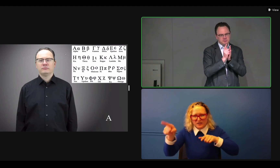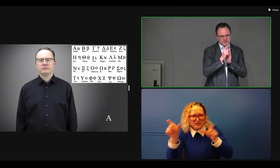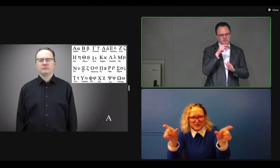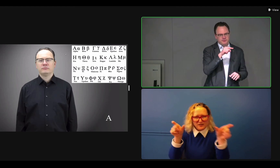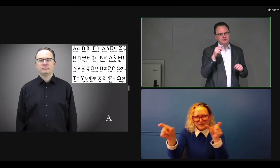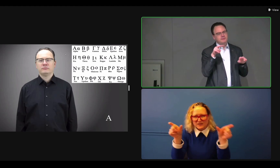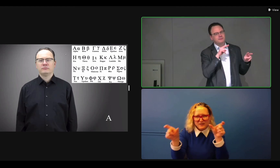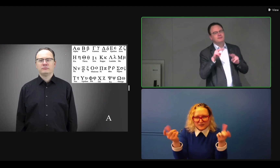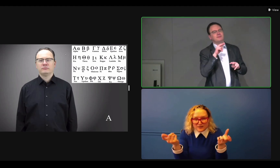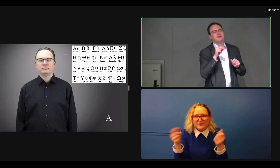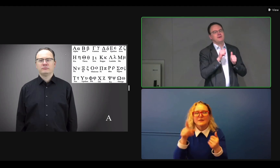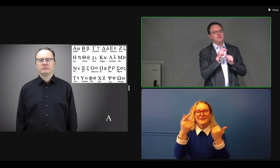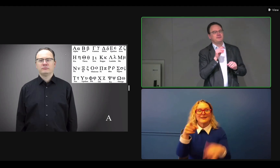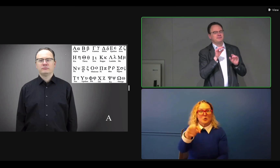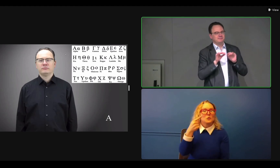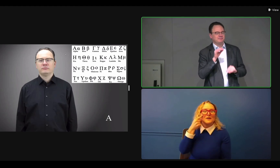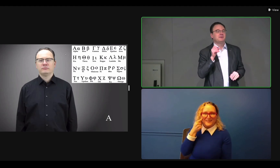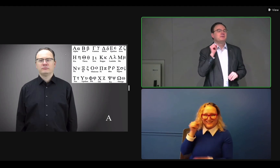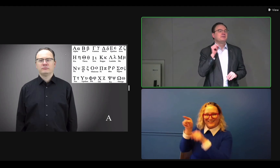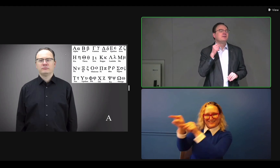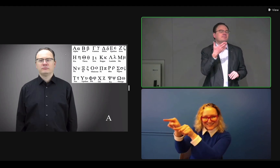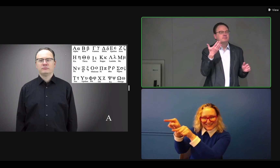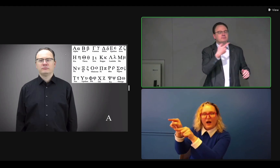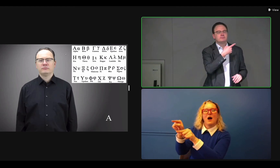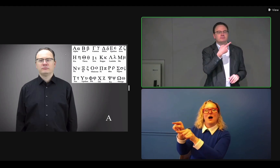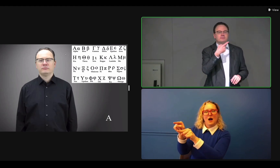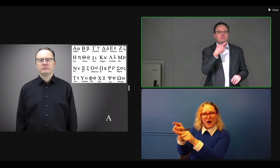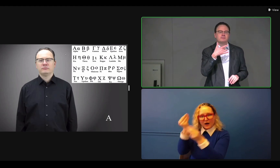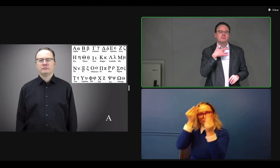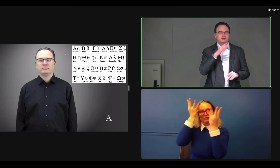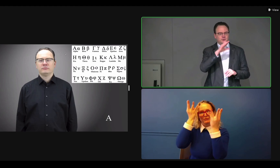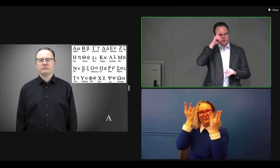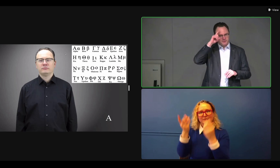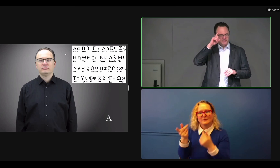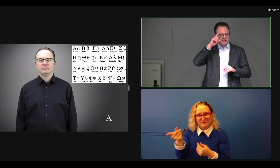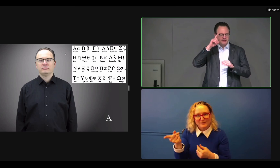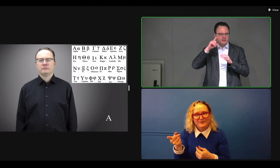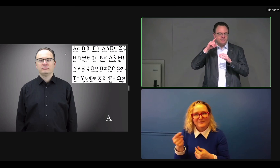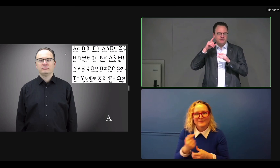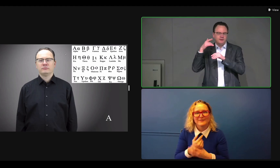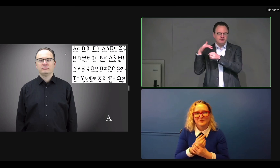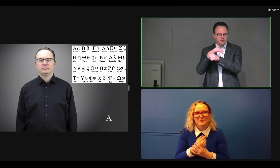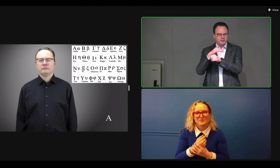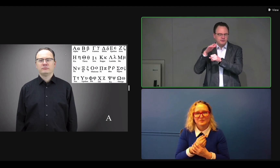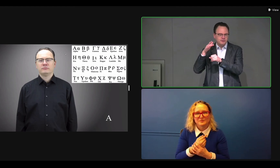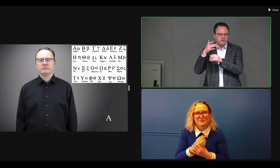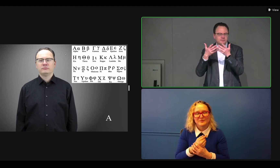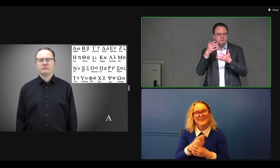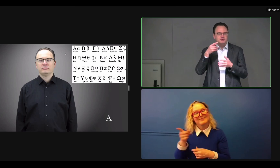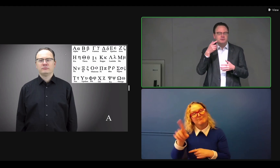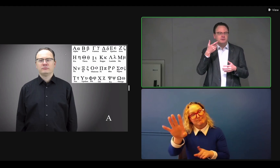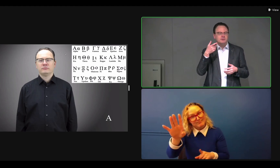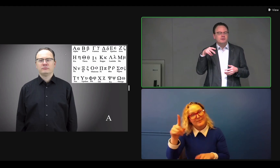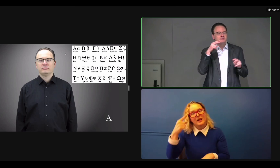So now I'm going to play a 2-minute video of these signs. There